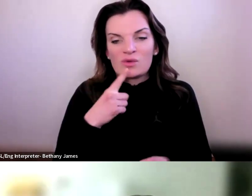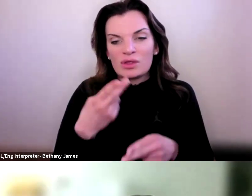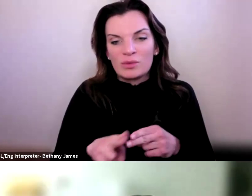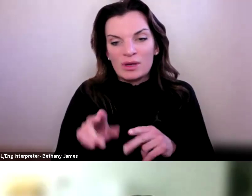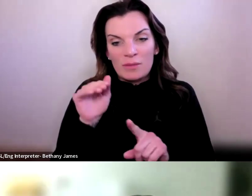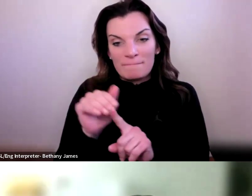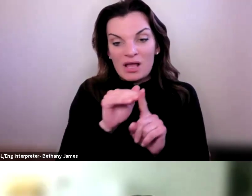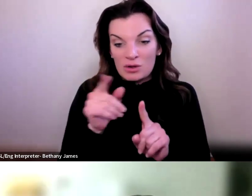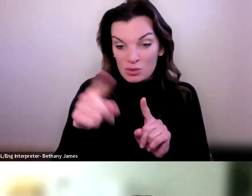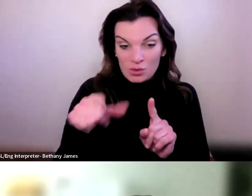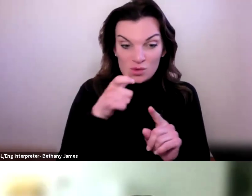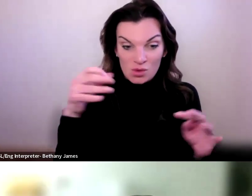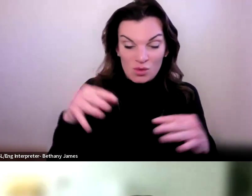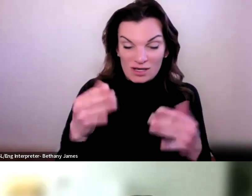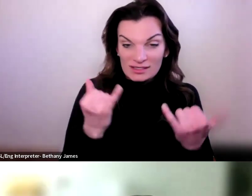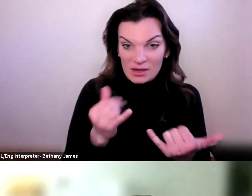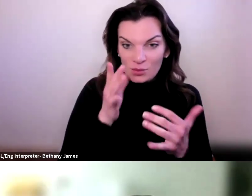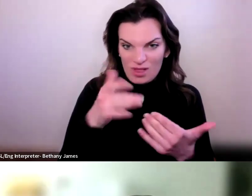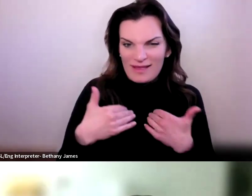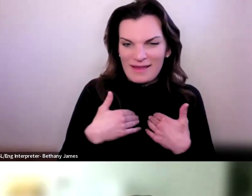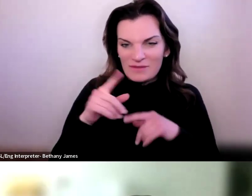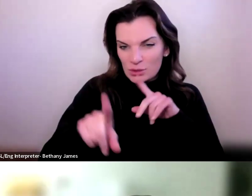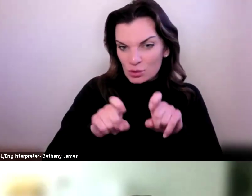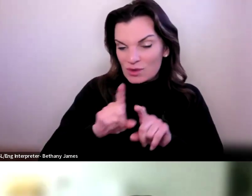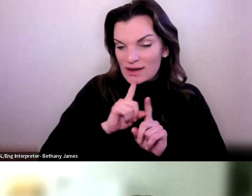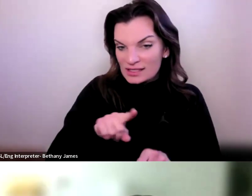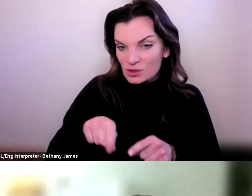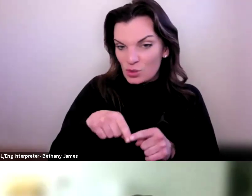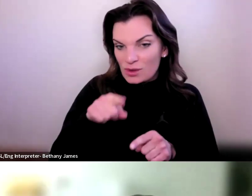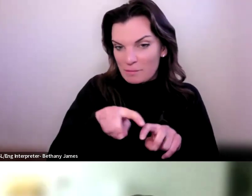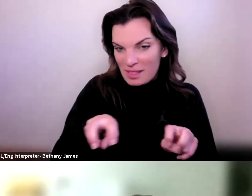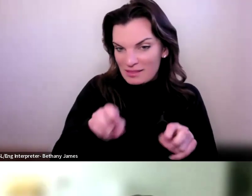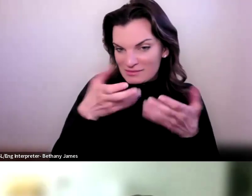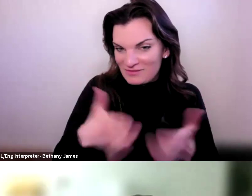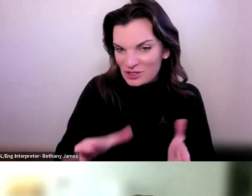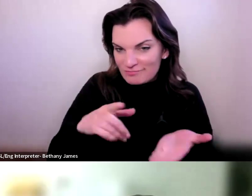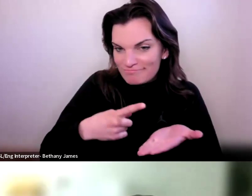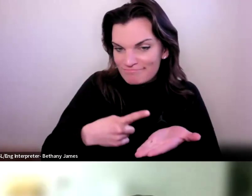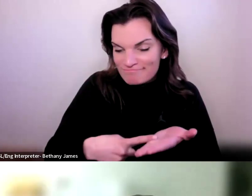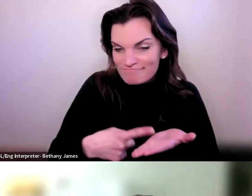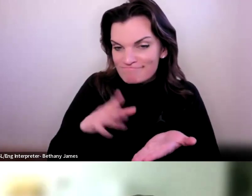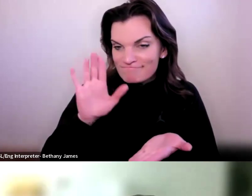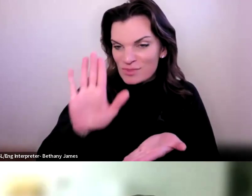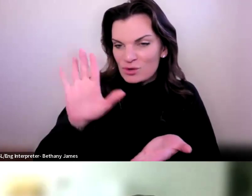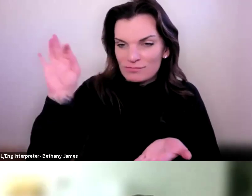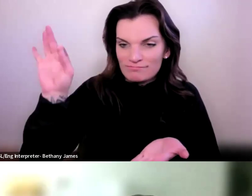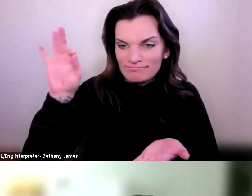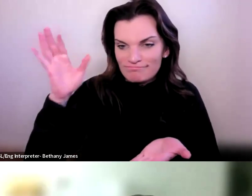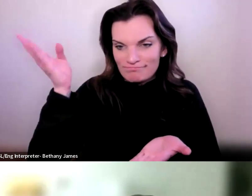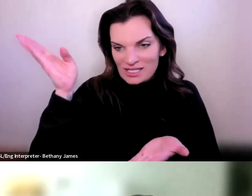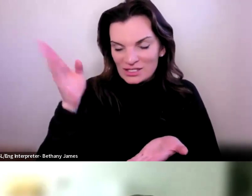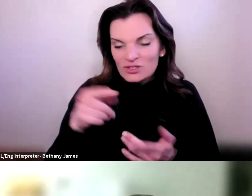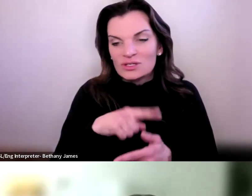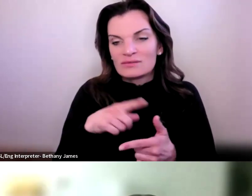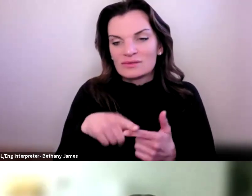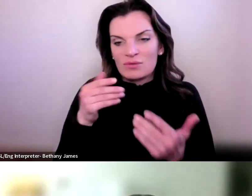to everybody watching that we will have a Q&A once our panelists are done with their presentations. So definitely fill